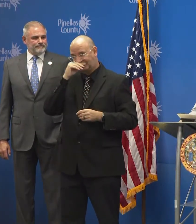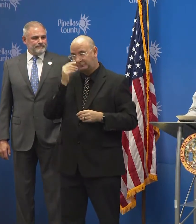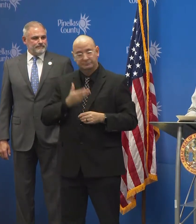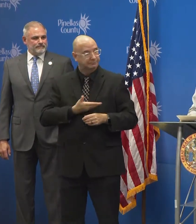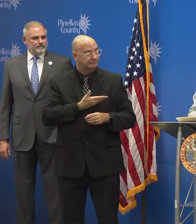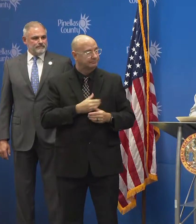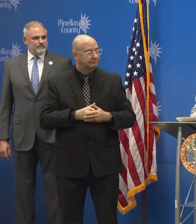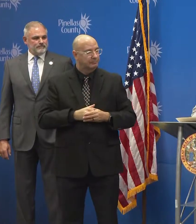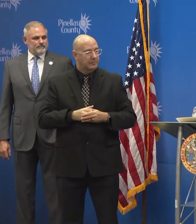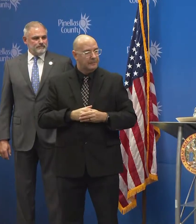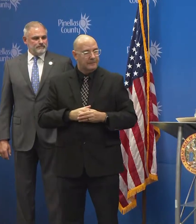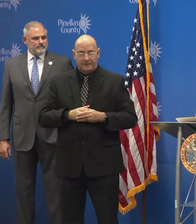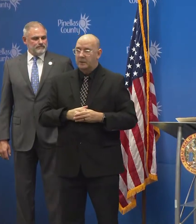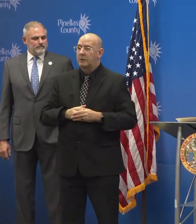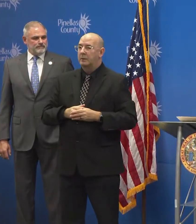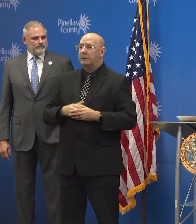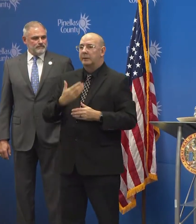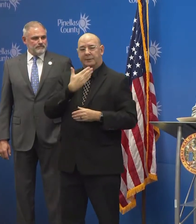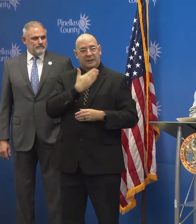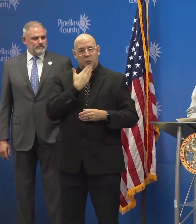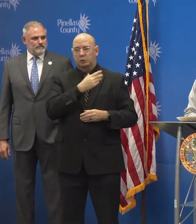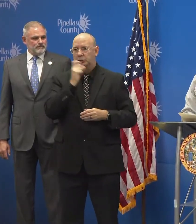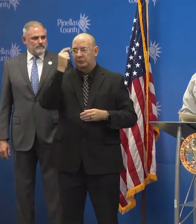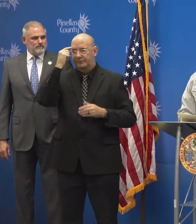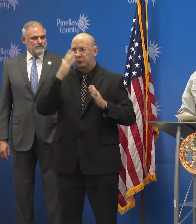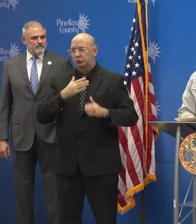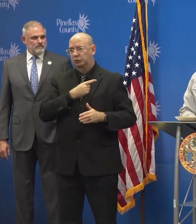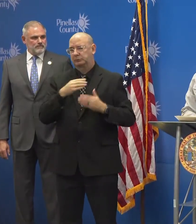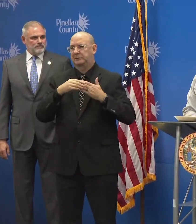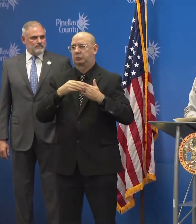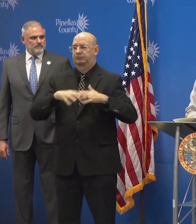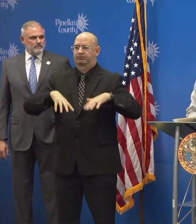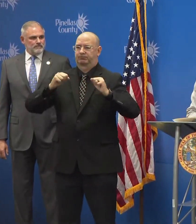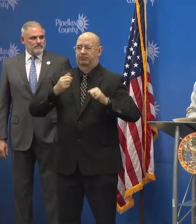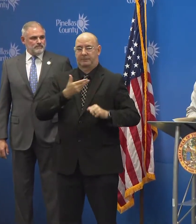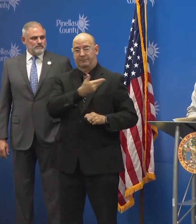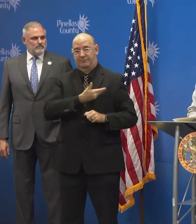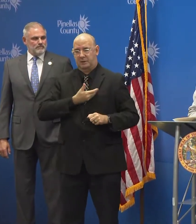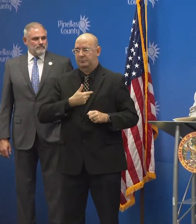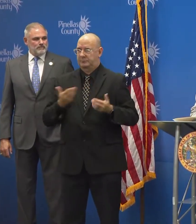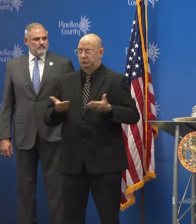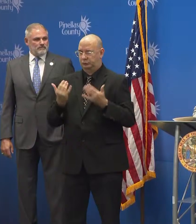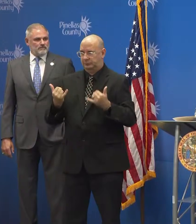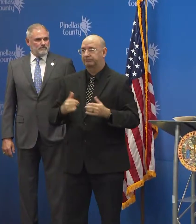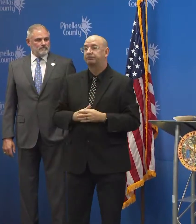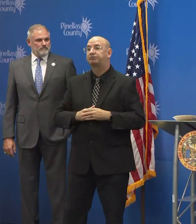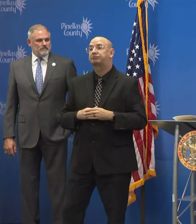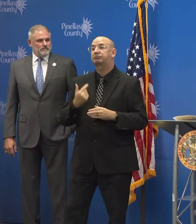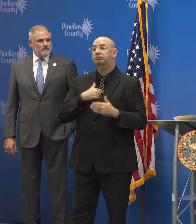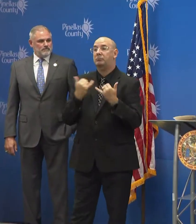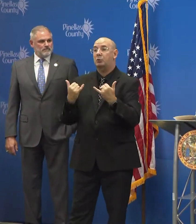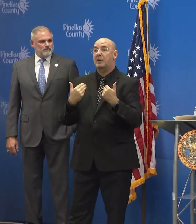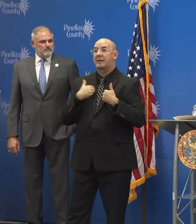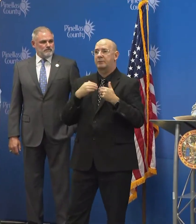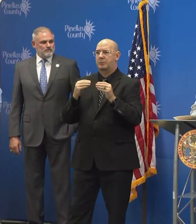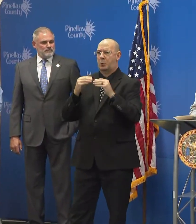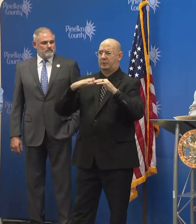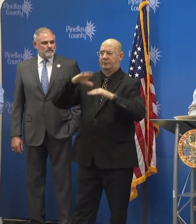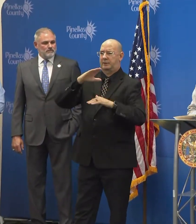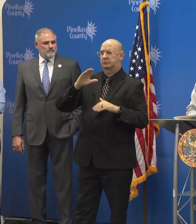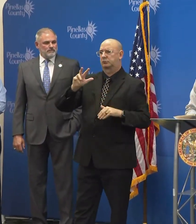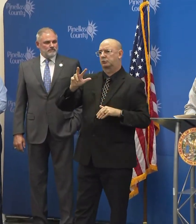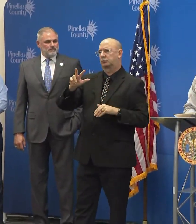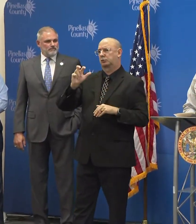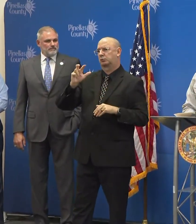Thank you, Governor, and thank you for your leadership. Thank you for having me here today. We currently have more than 338 active missions, as you